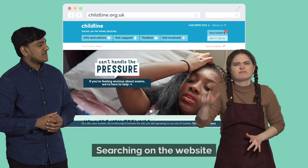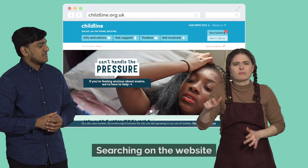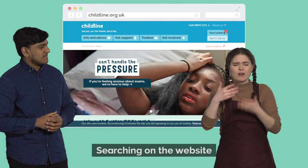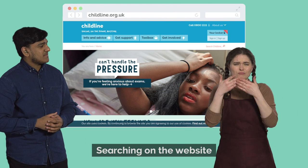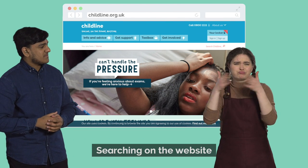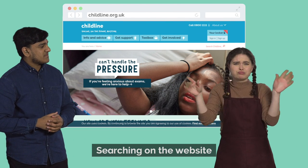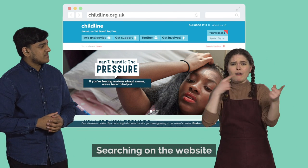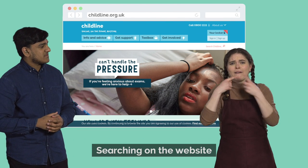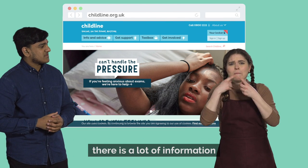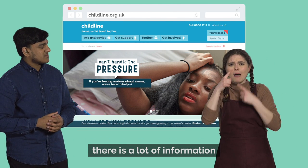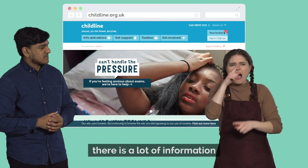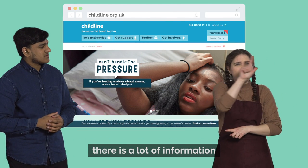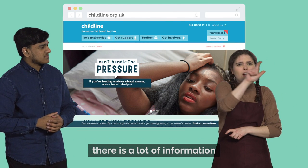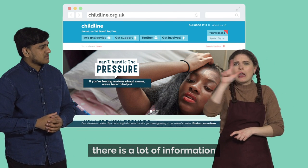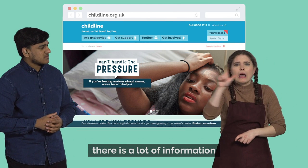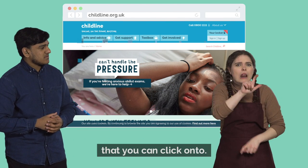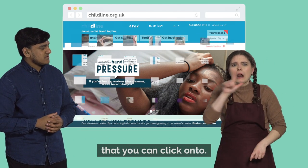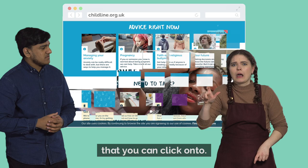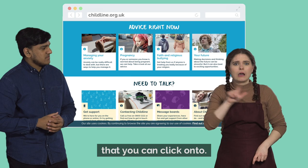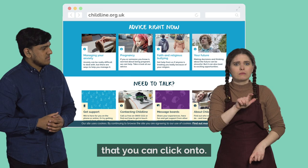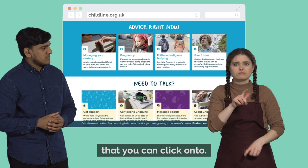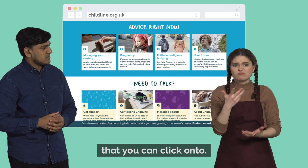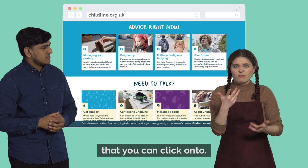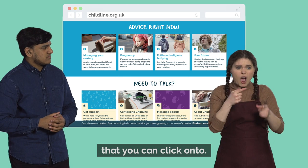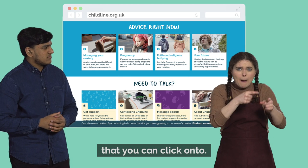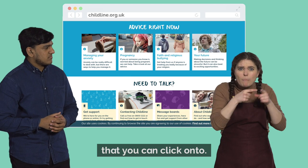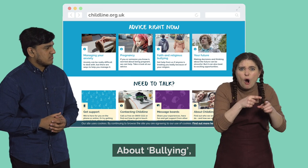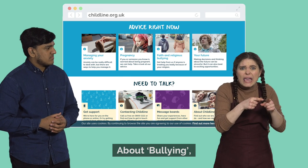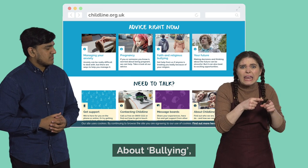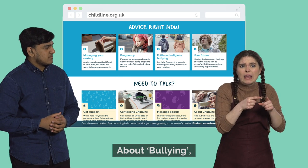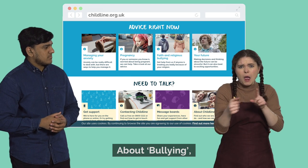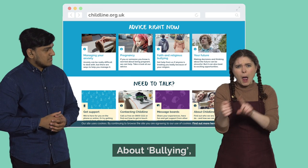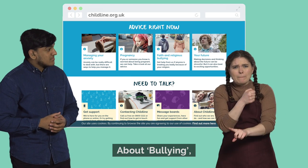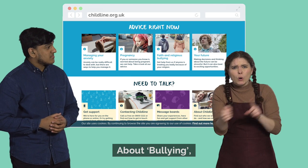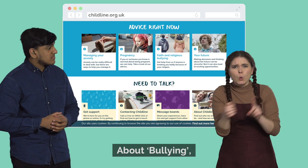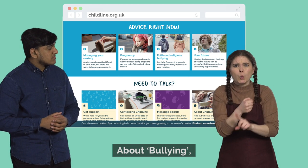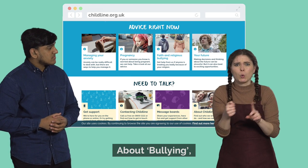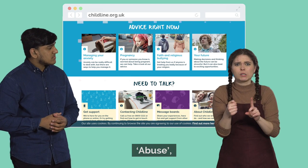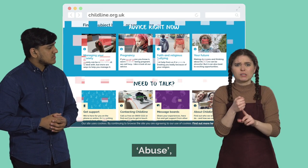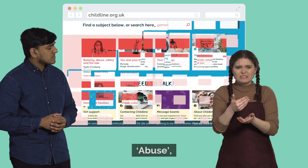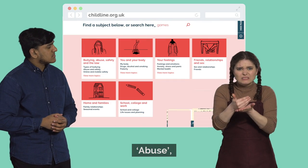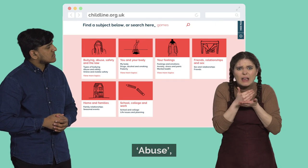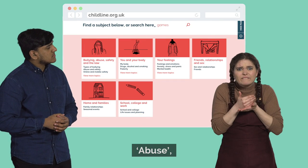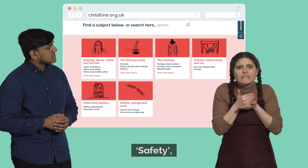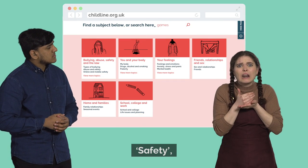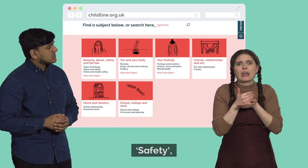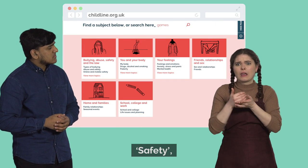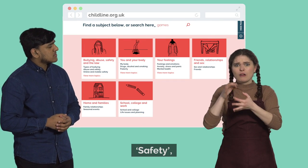Searching on the website, there is a lot of information that you can click onto about bullying, abuse, safety,